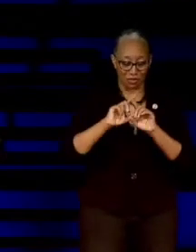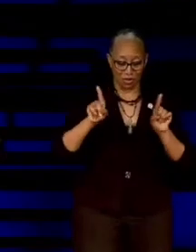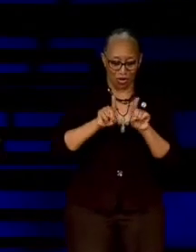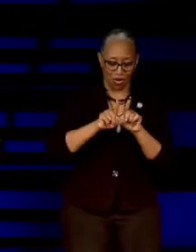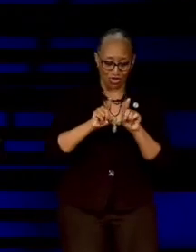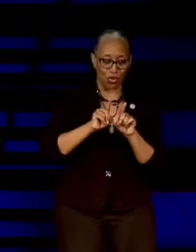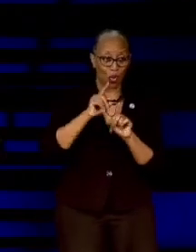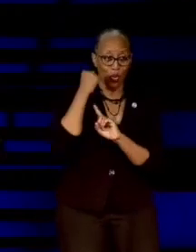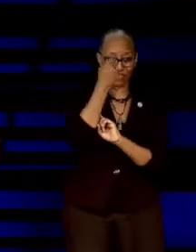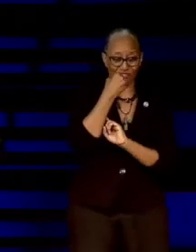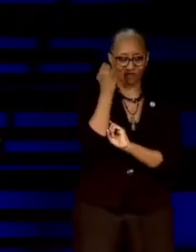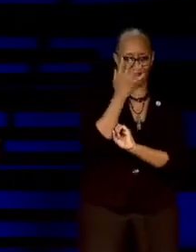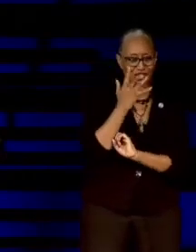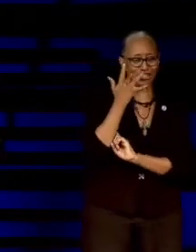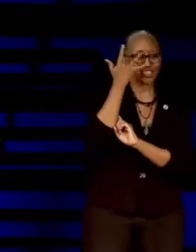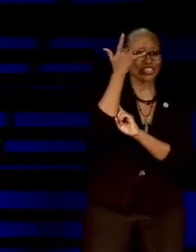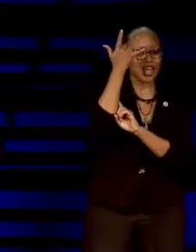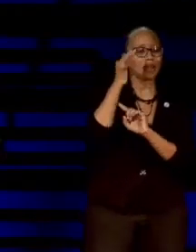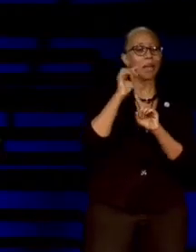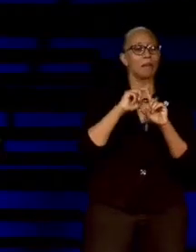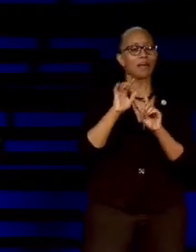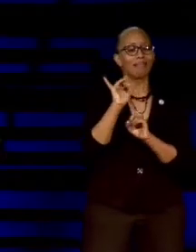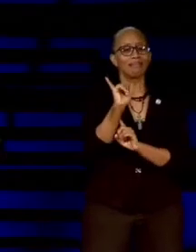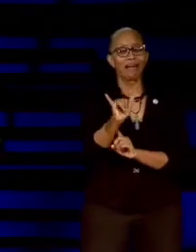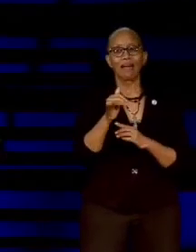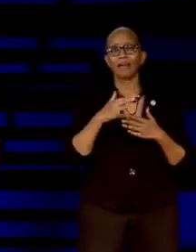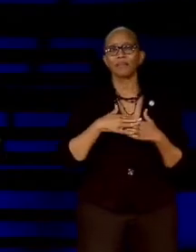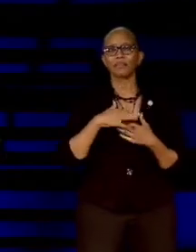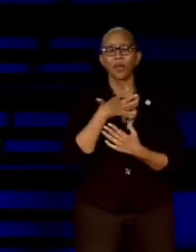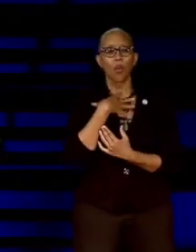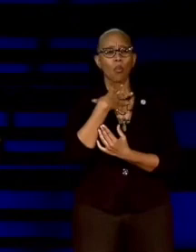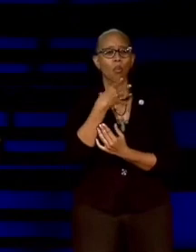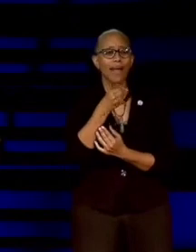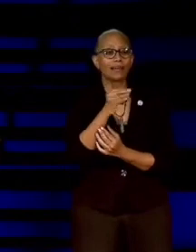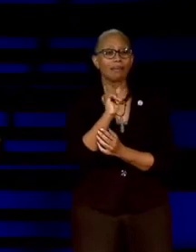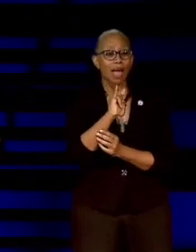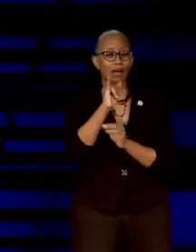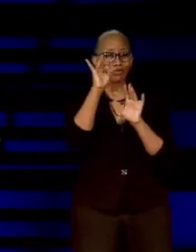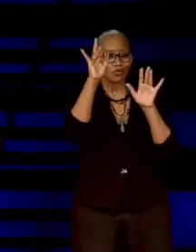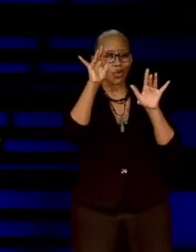also saw a snow white fullness.